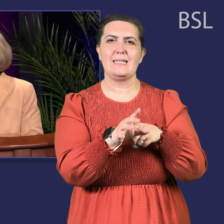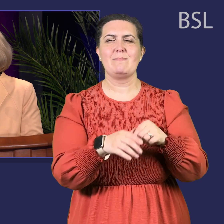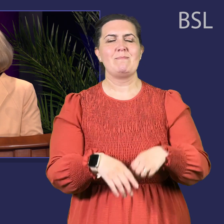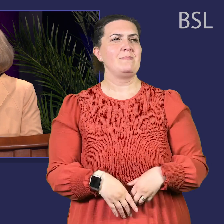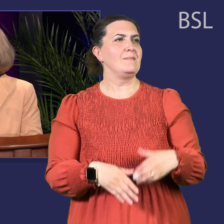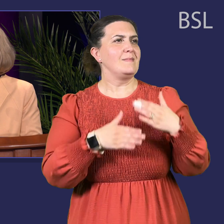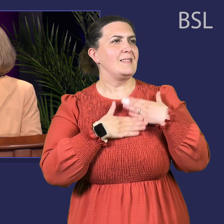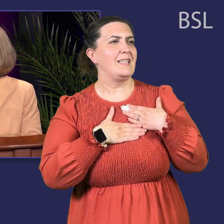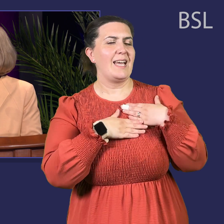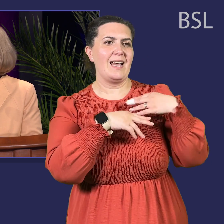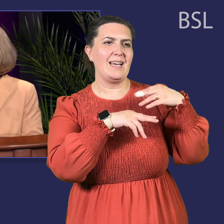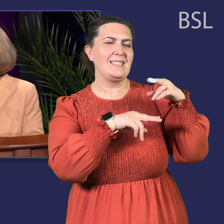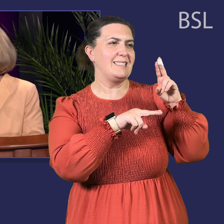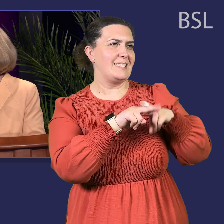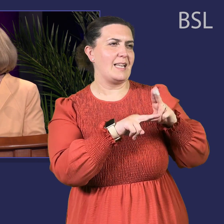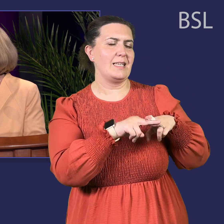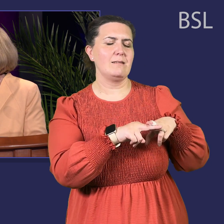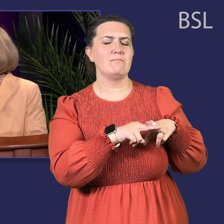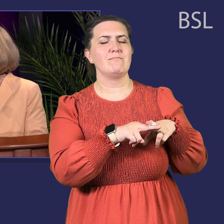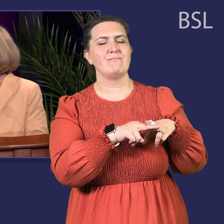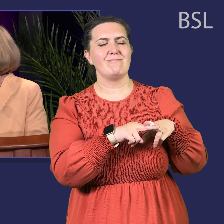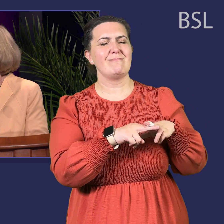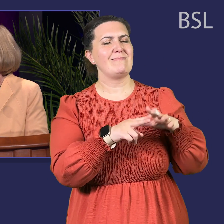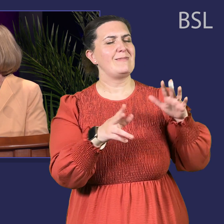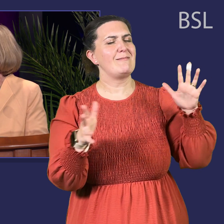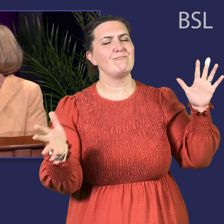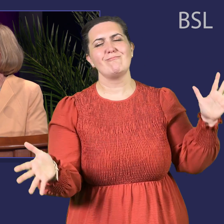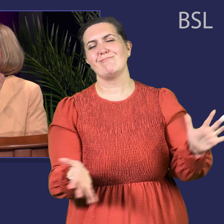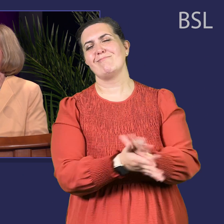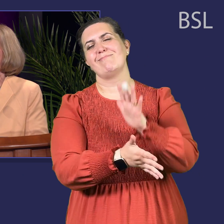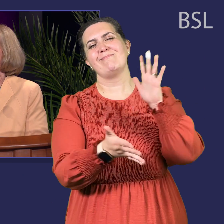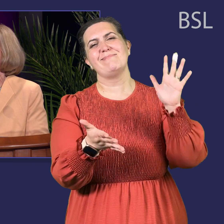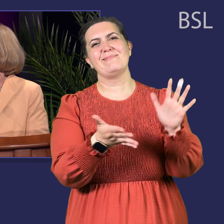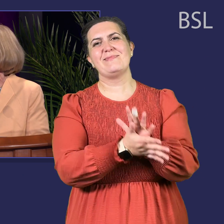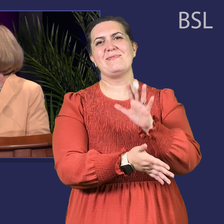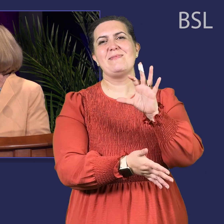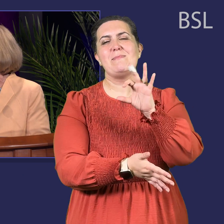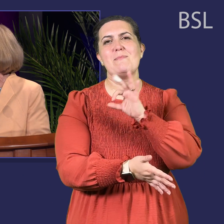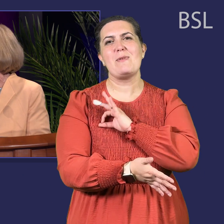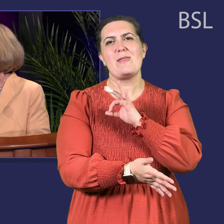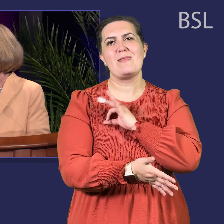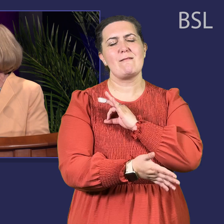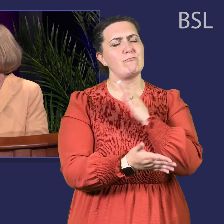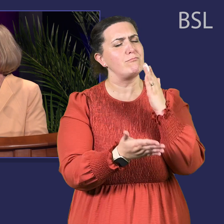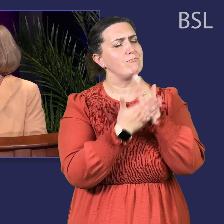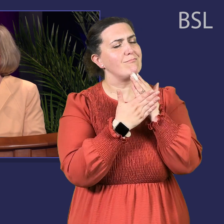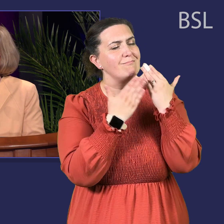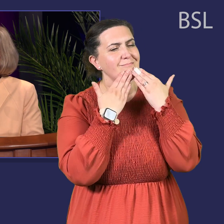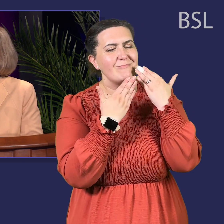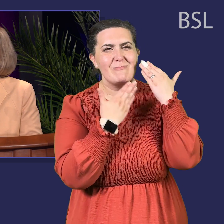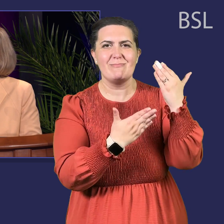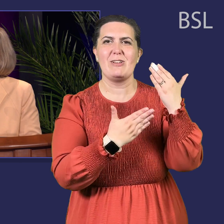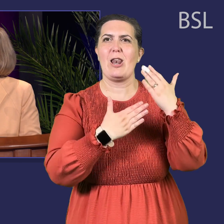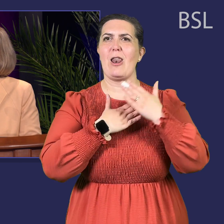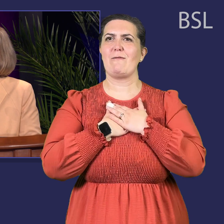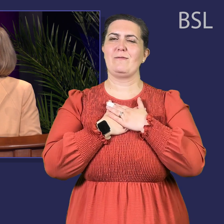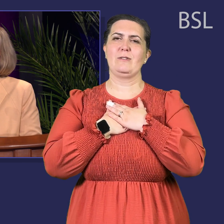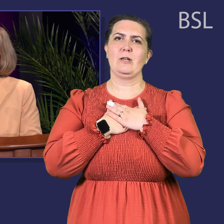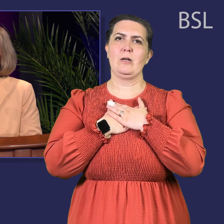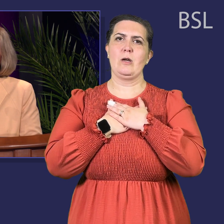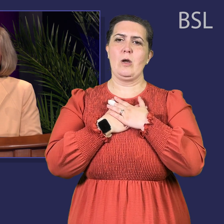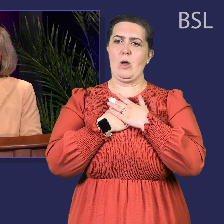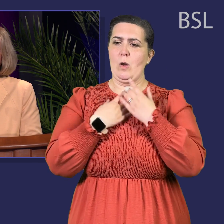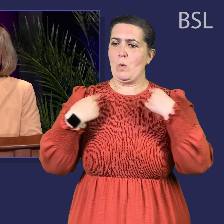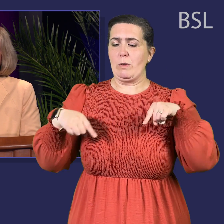you, Wendy. Dear Daddy, we wish you a very joyous birthday with our deepest gratitude